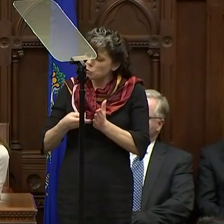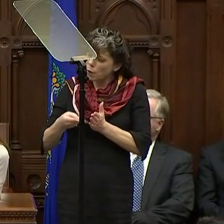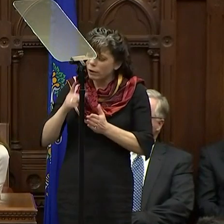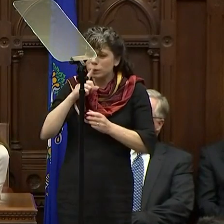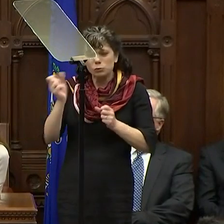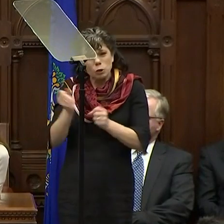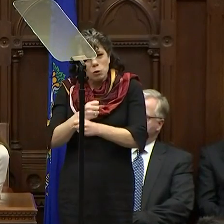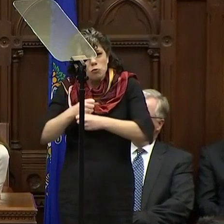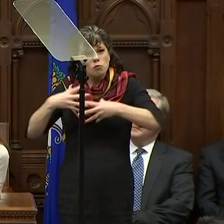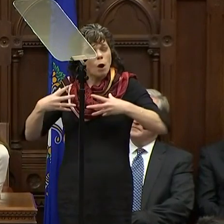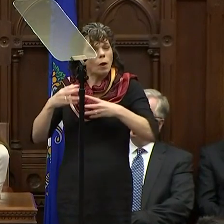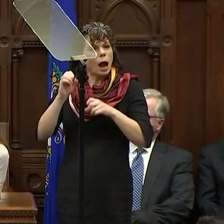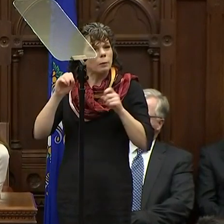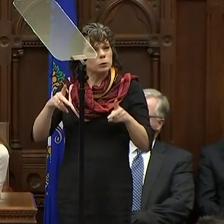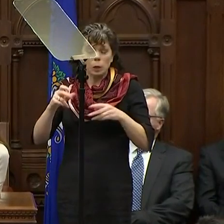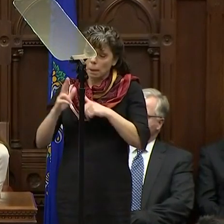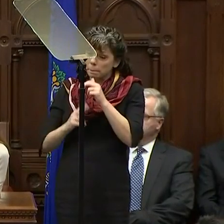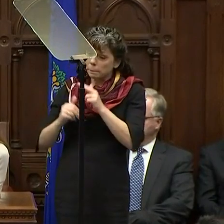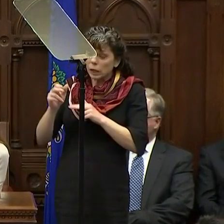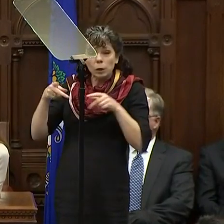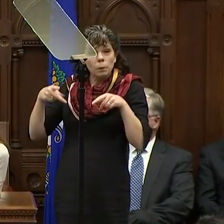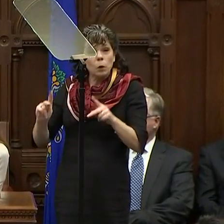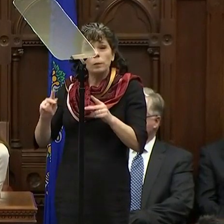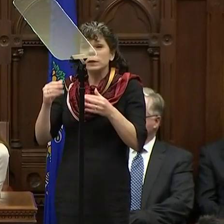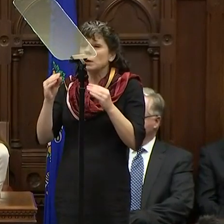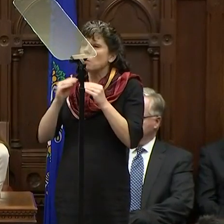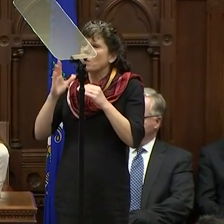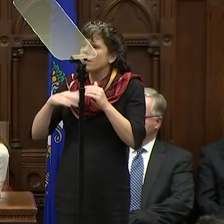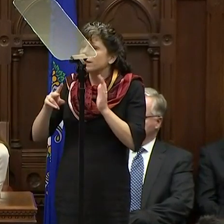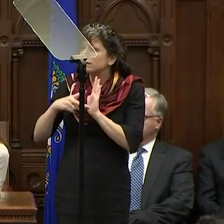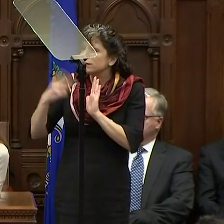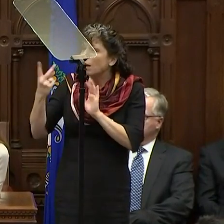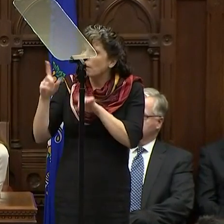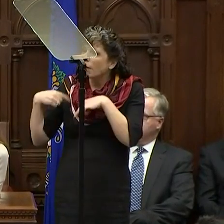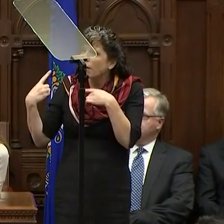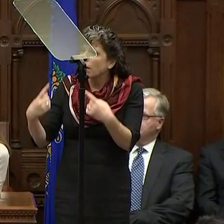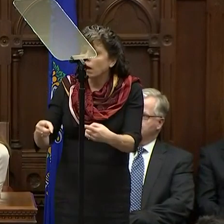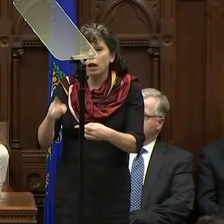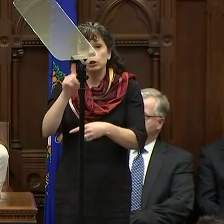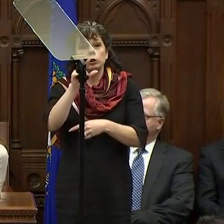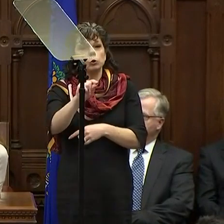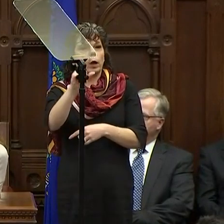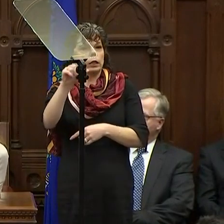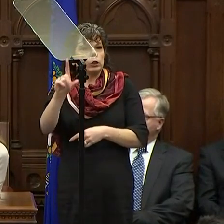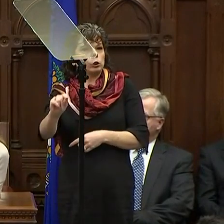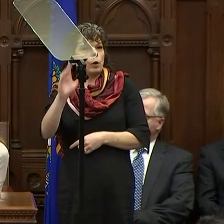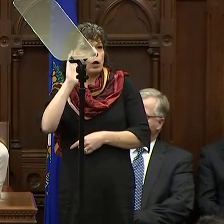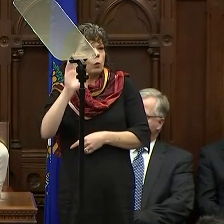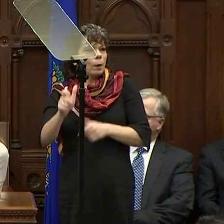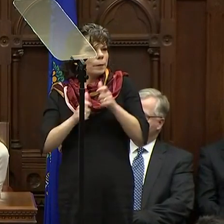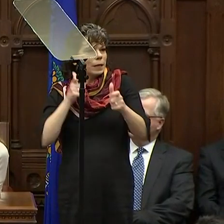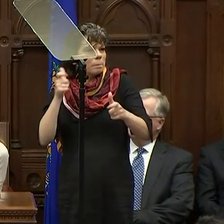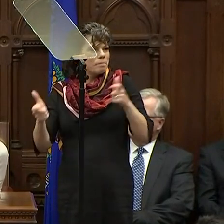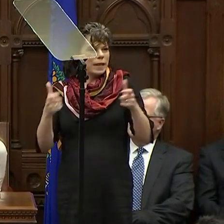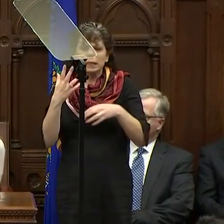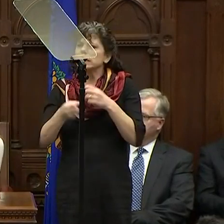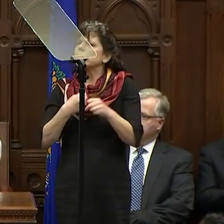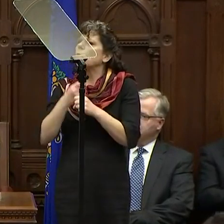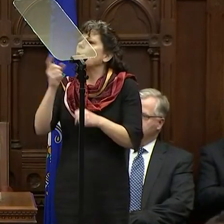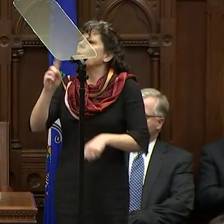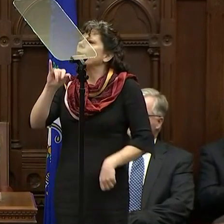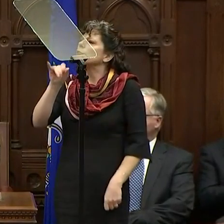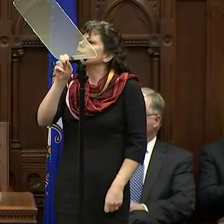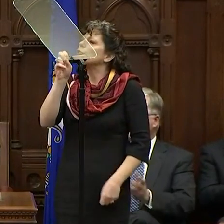with opportunity. Building permits there have more than doubled in the last year. And 2020 will be the biggest year yet. Where's Justin